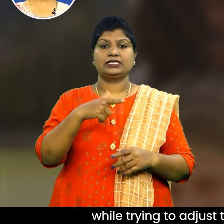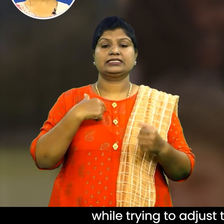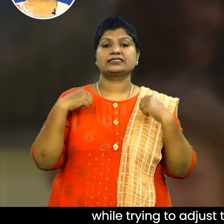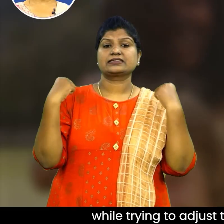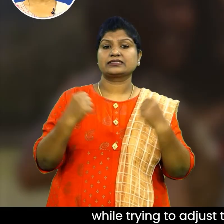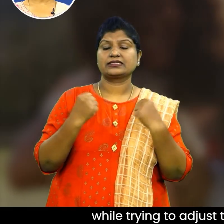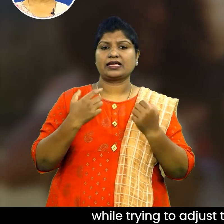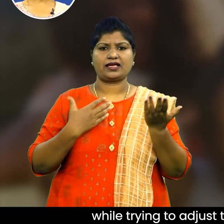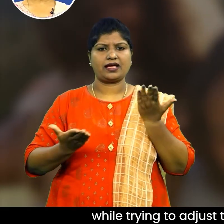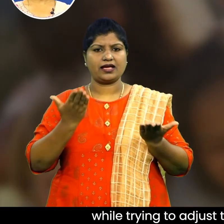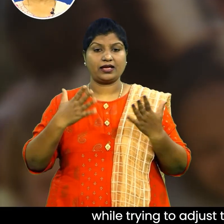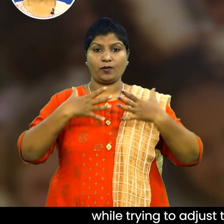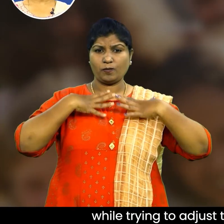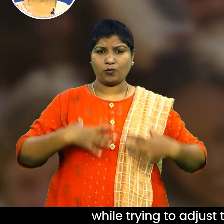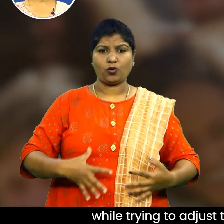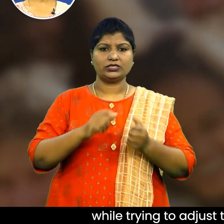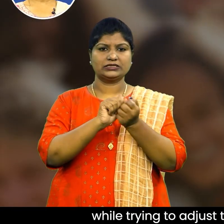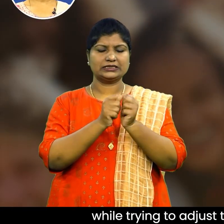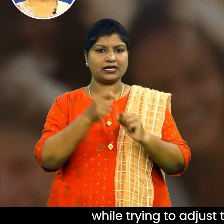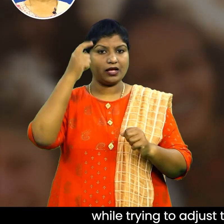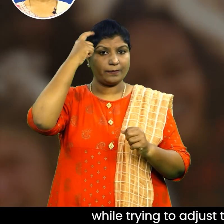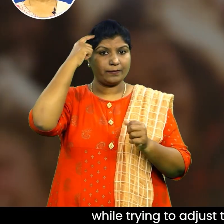the changes in the body and mind.